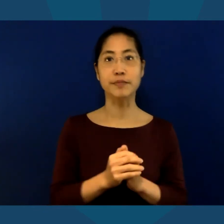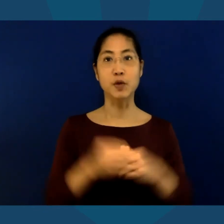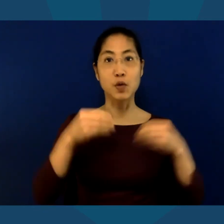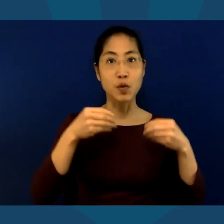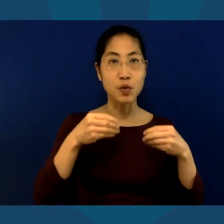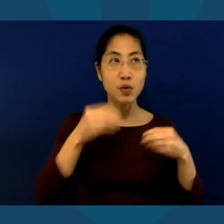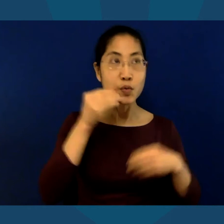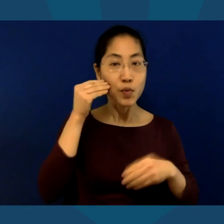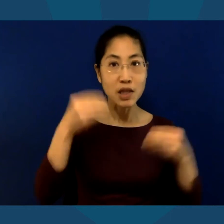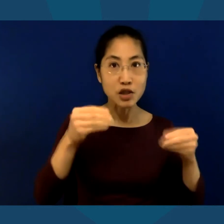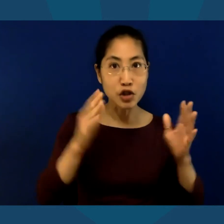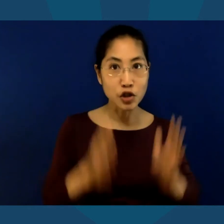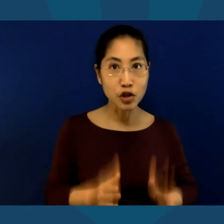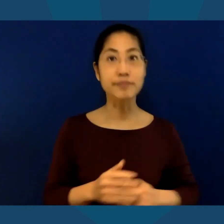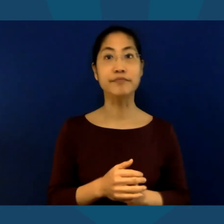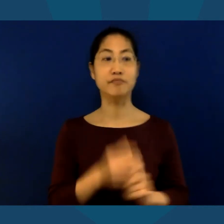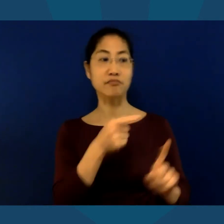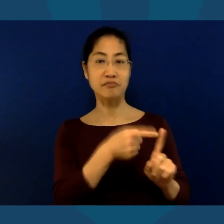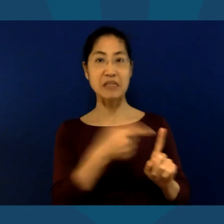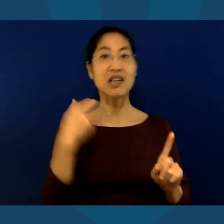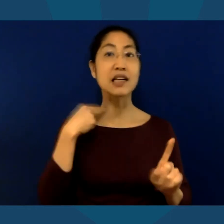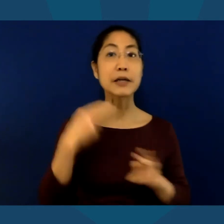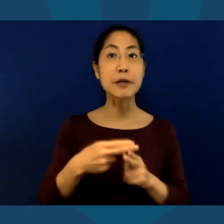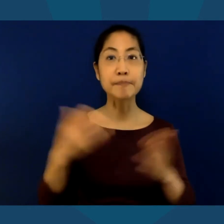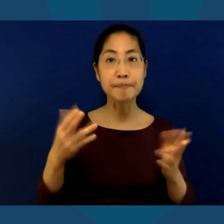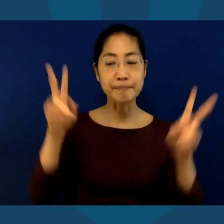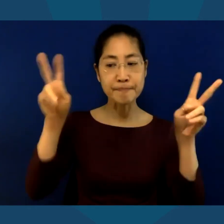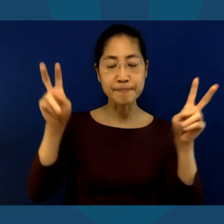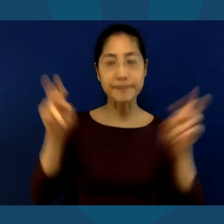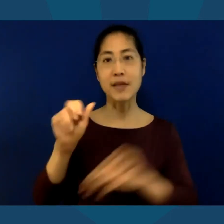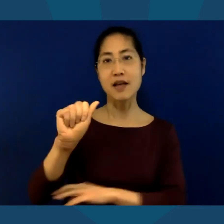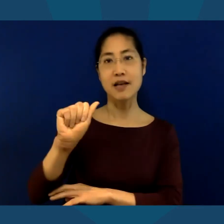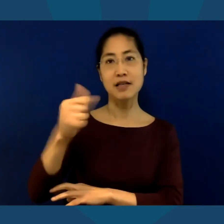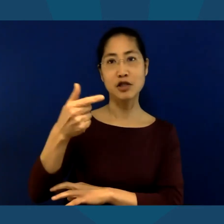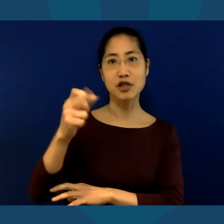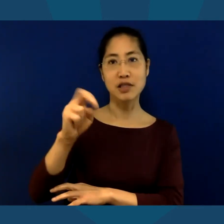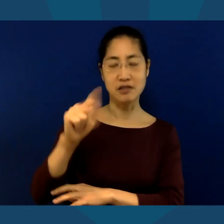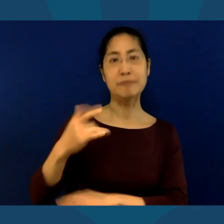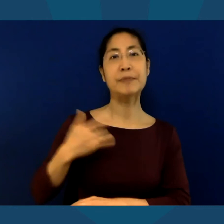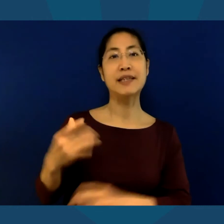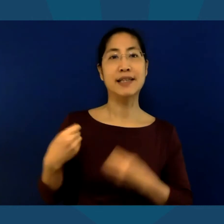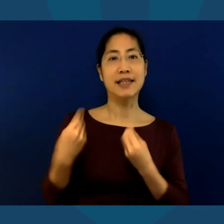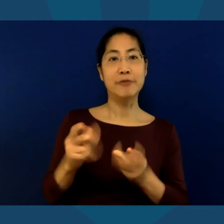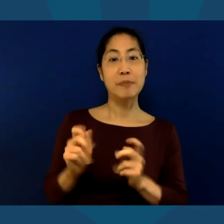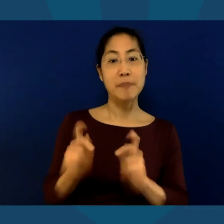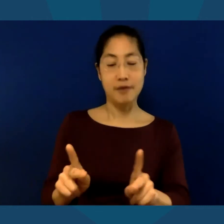as the agent who gives back, after personally donating